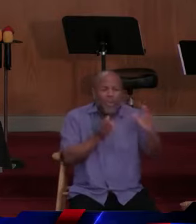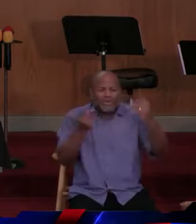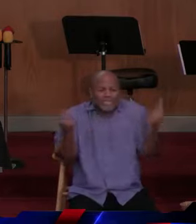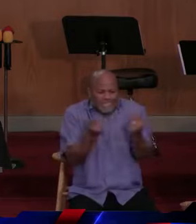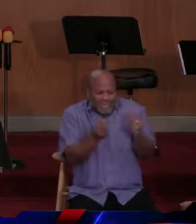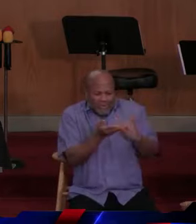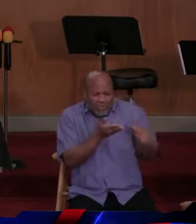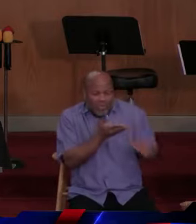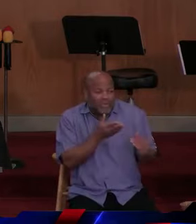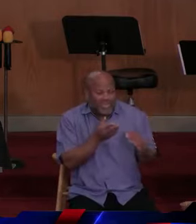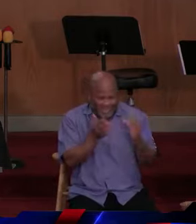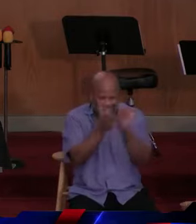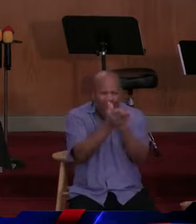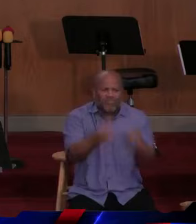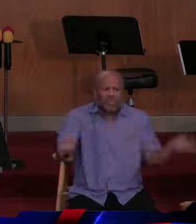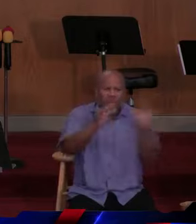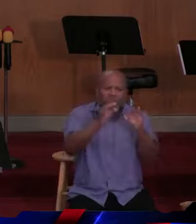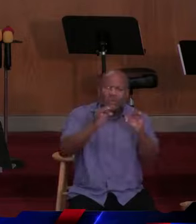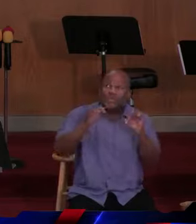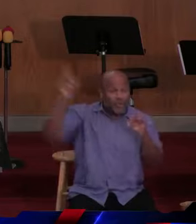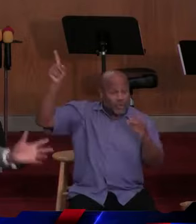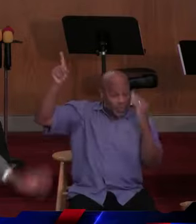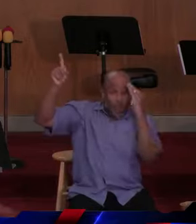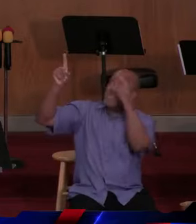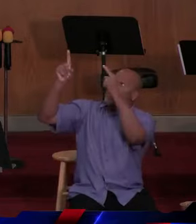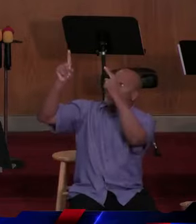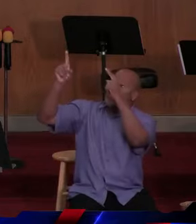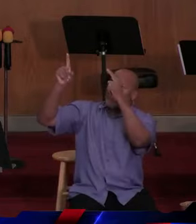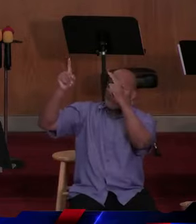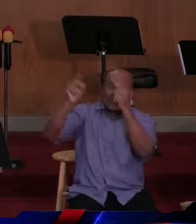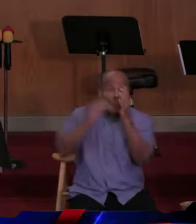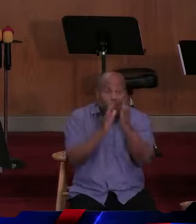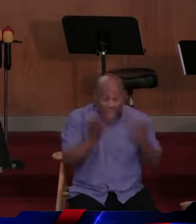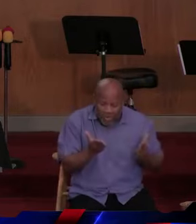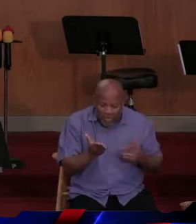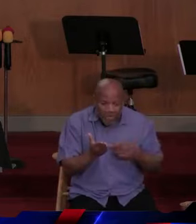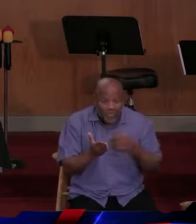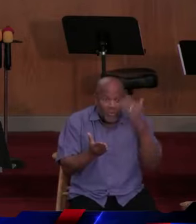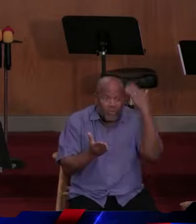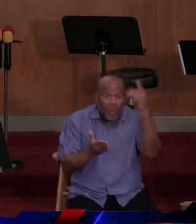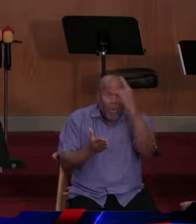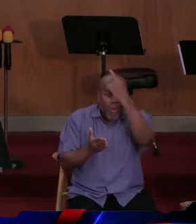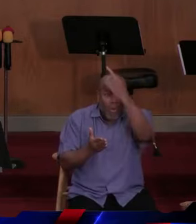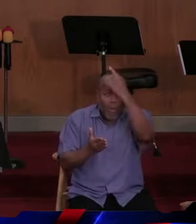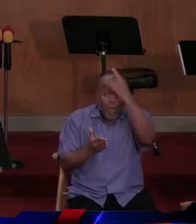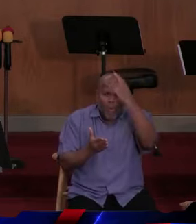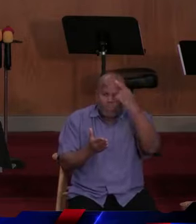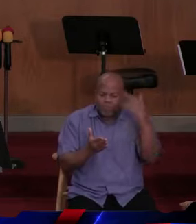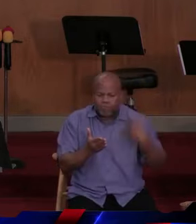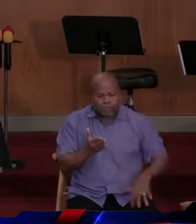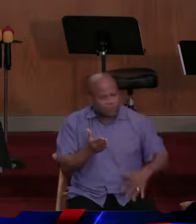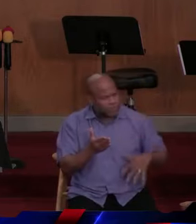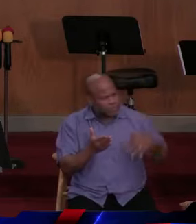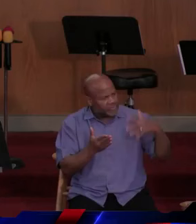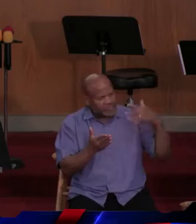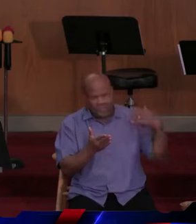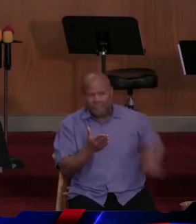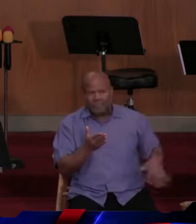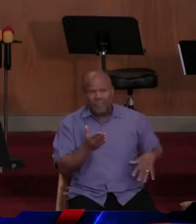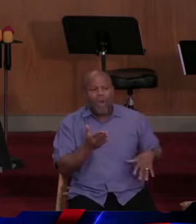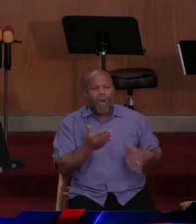know him. He'll show you this. But if you know this and don't know him, we are